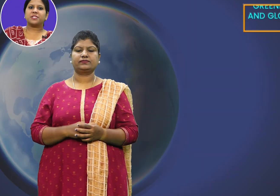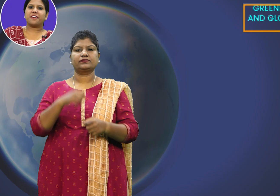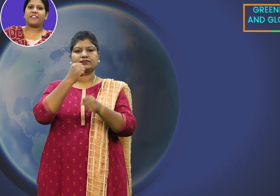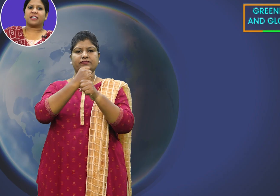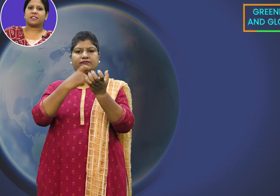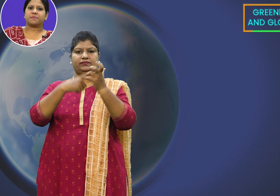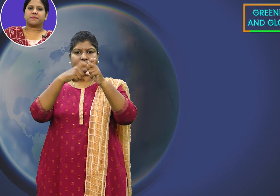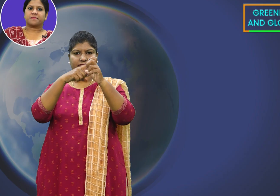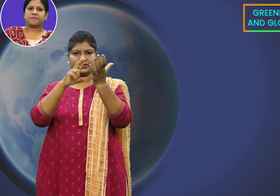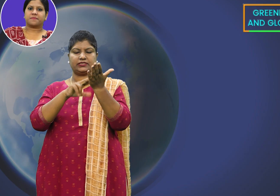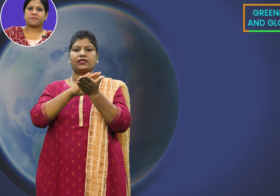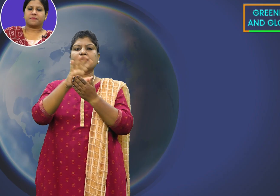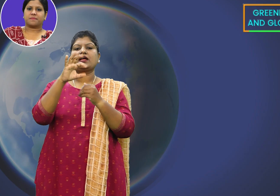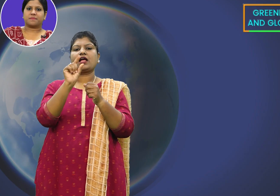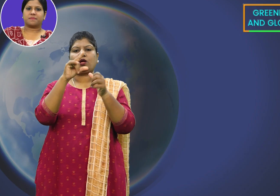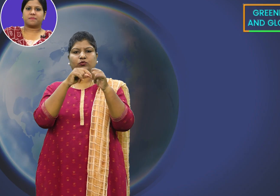Greenhouse effect